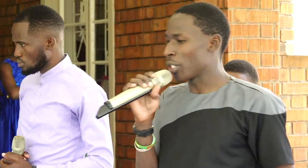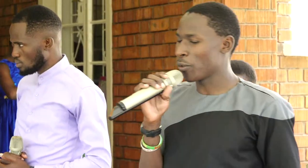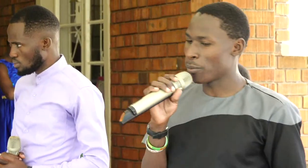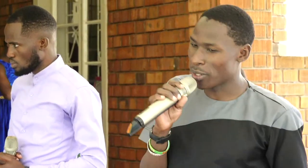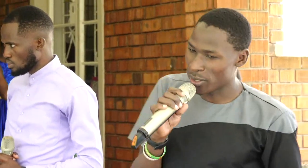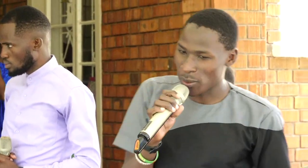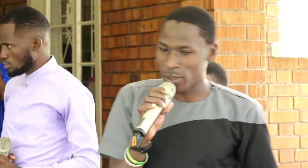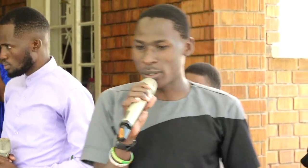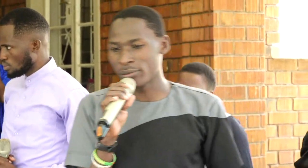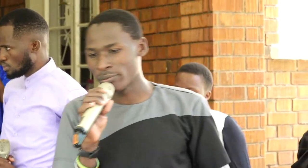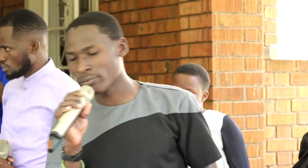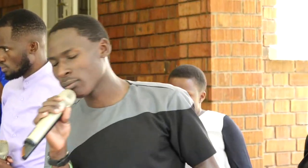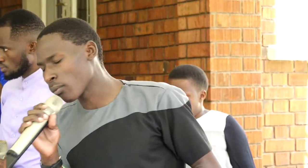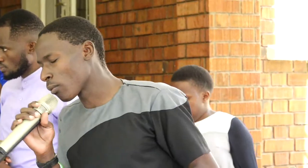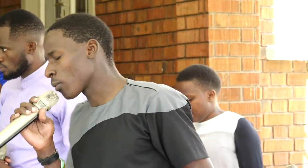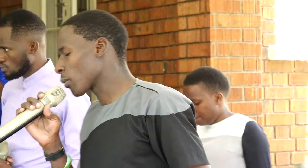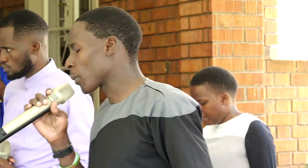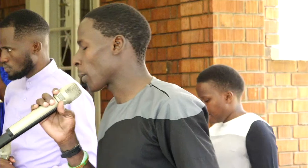We give you praise, Lord.